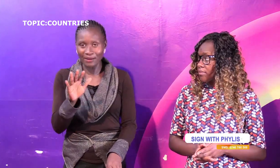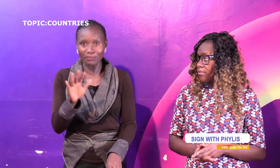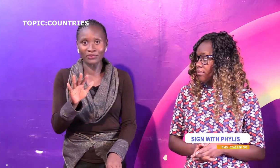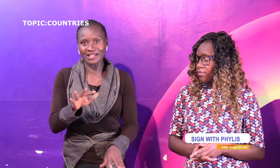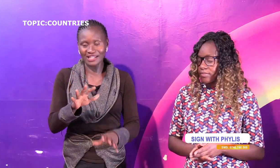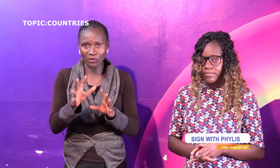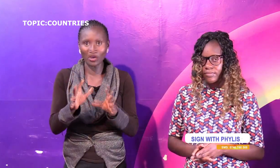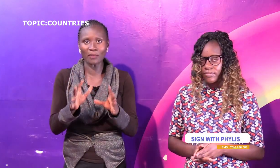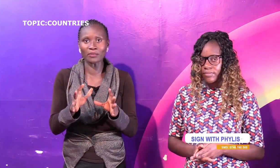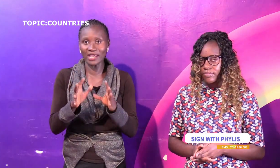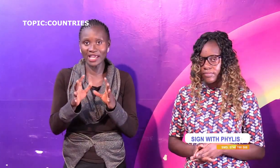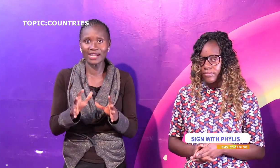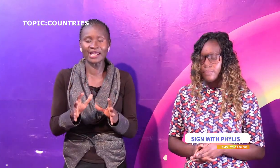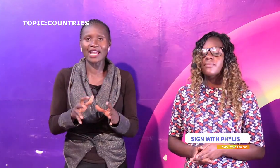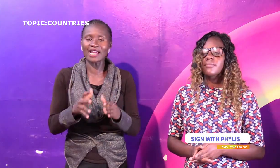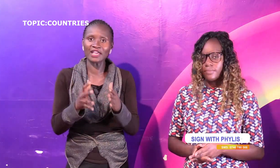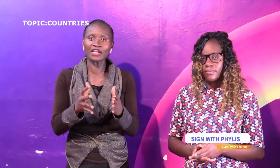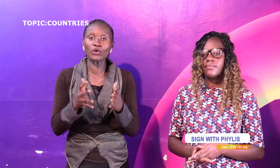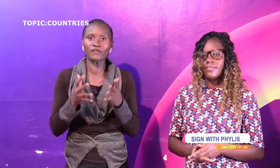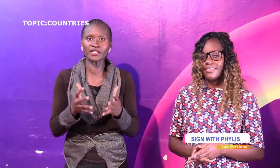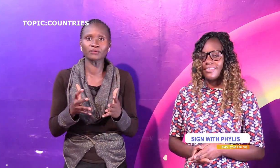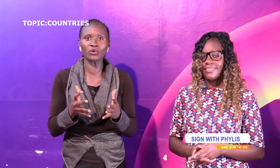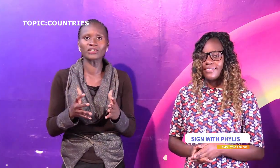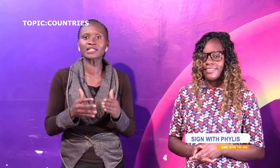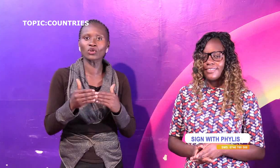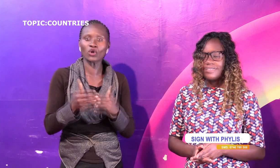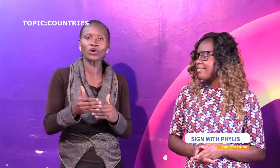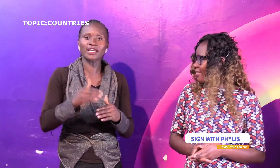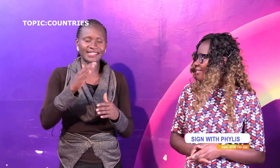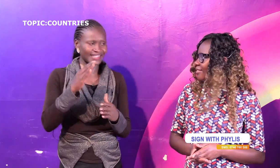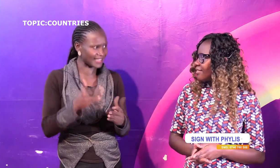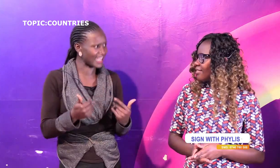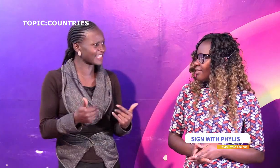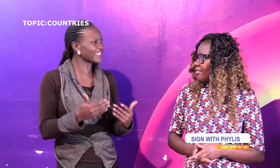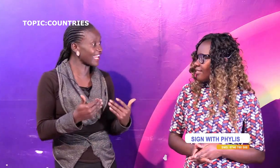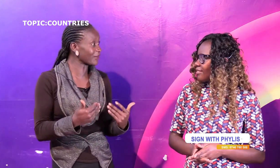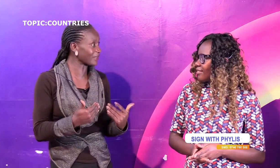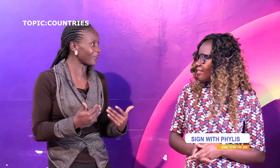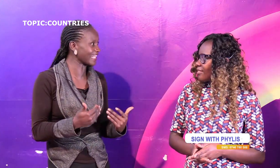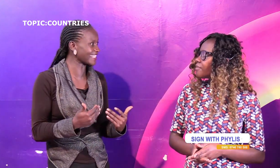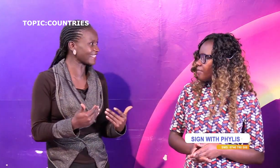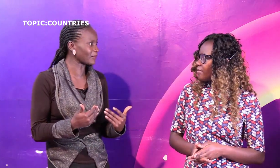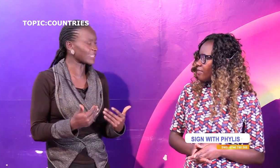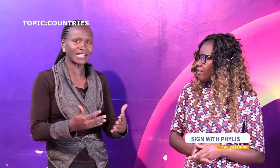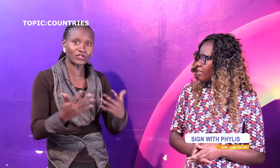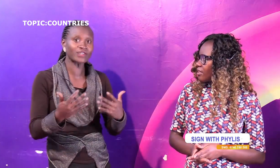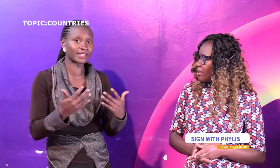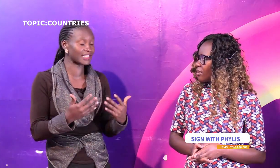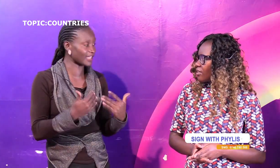The program will be airing. And then on Facebook, just go search Sign with Phylis. Just go search Sign with